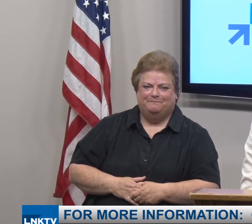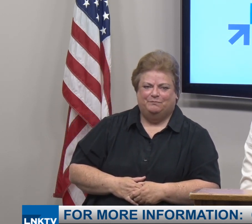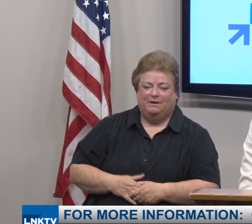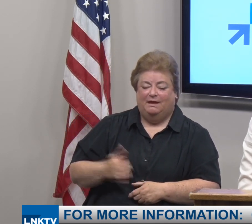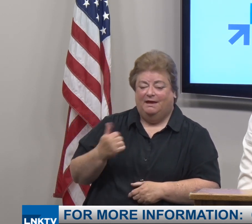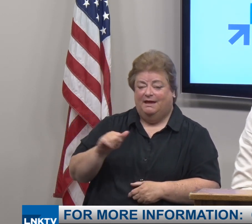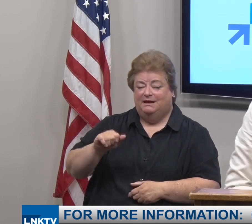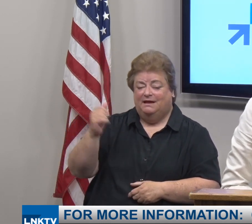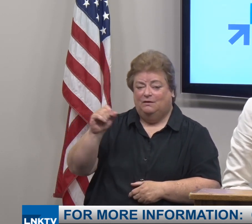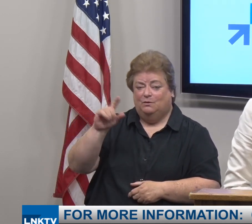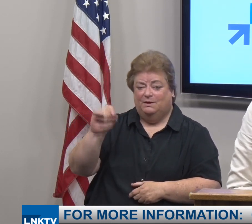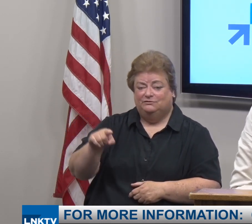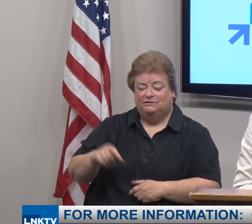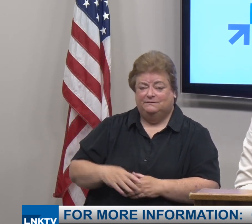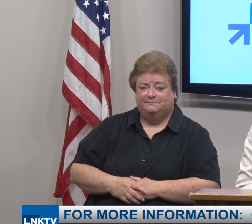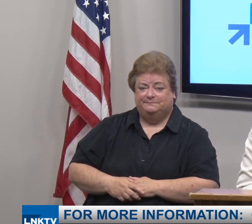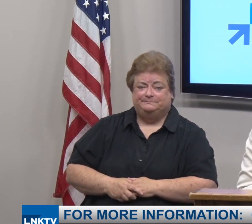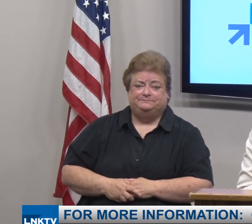Any other questions?